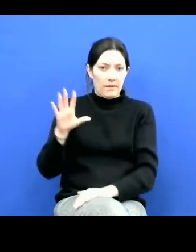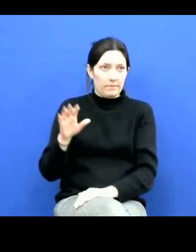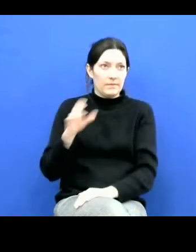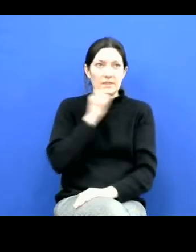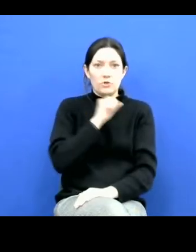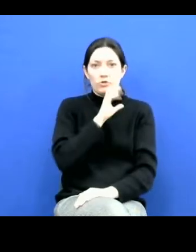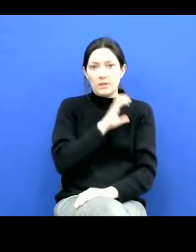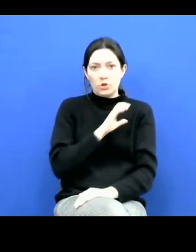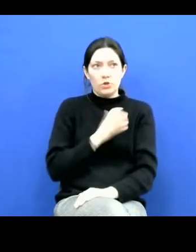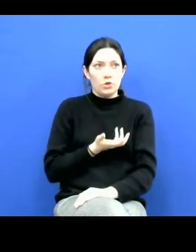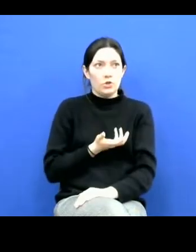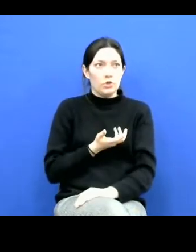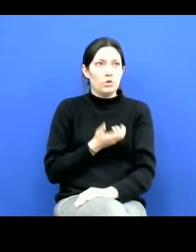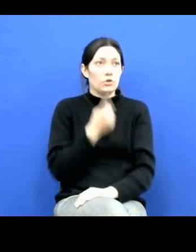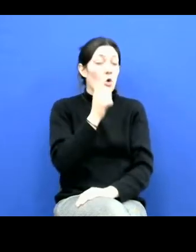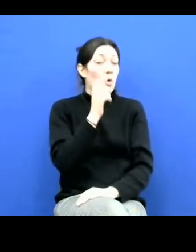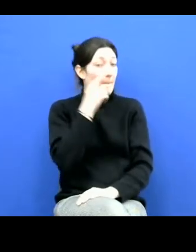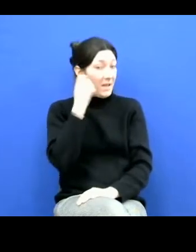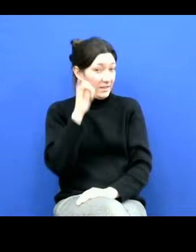senior, it changes the